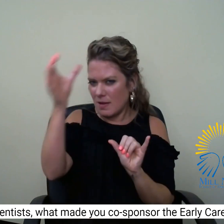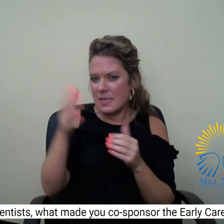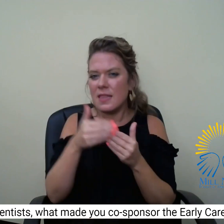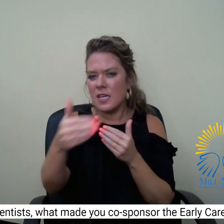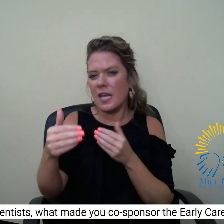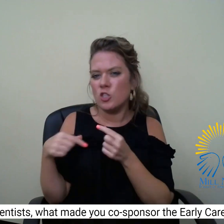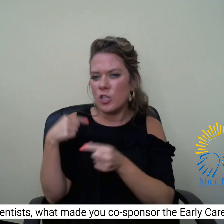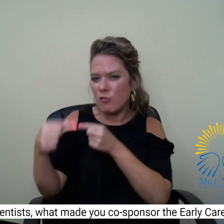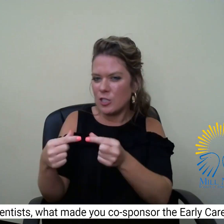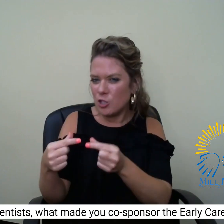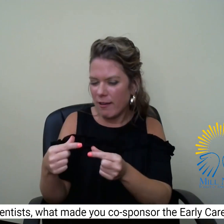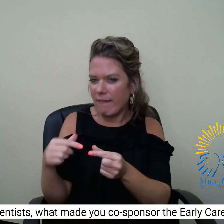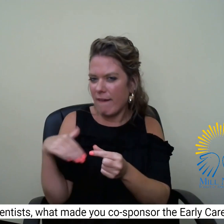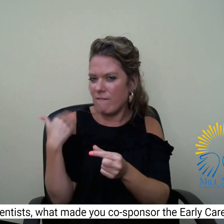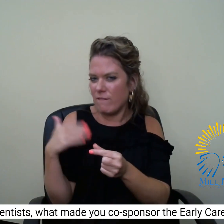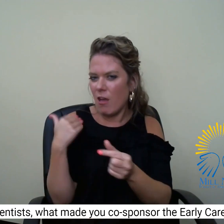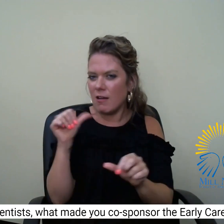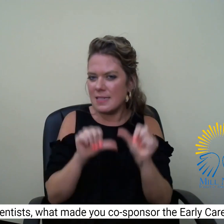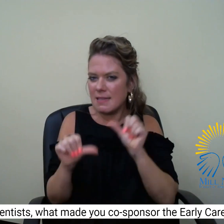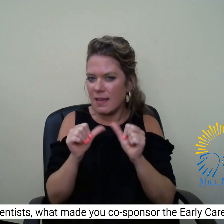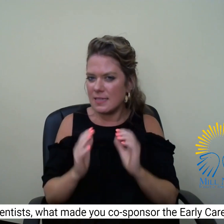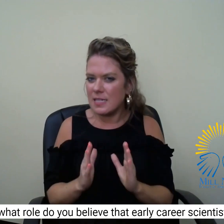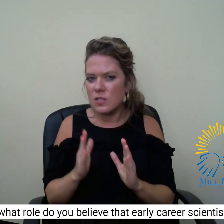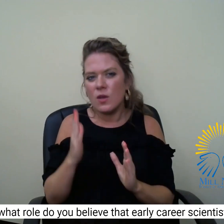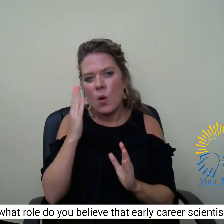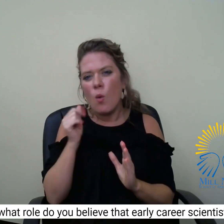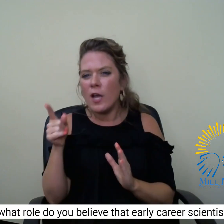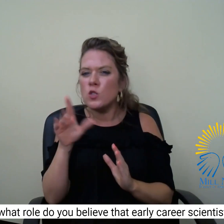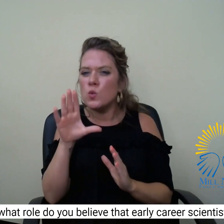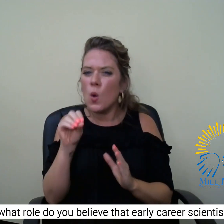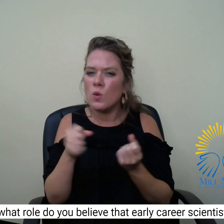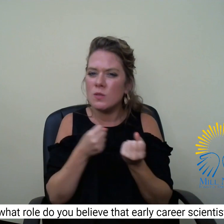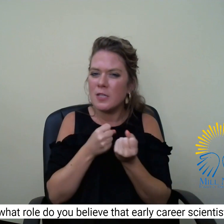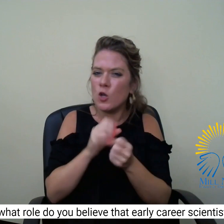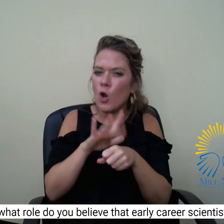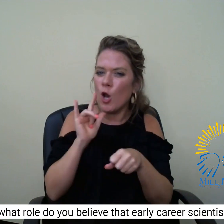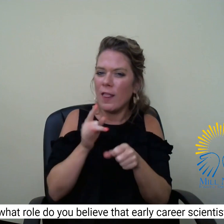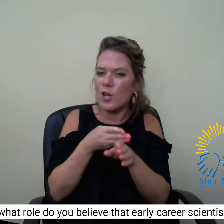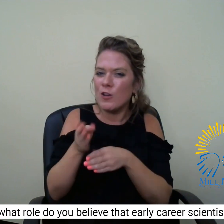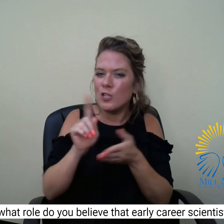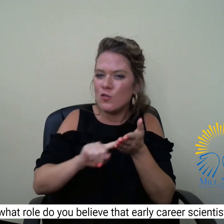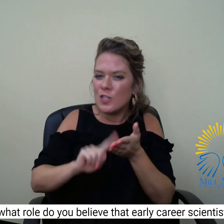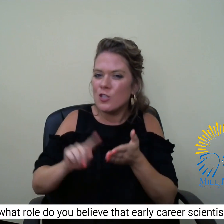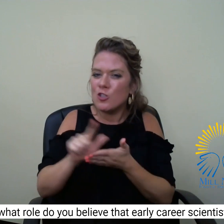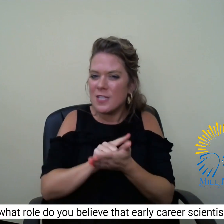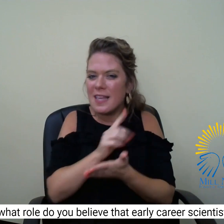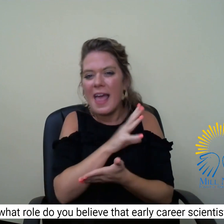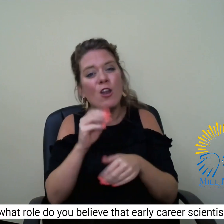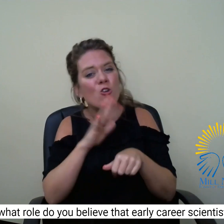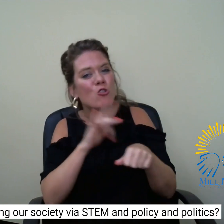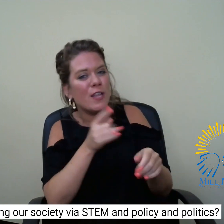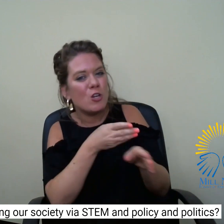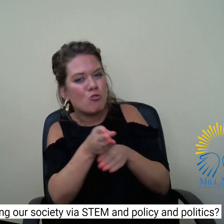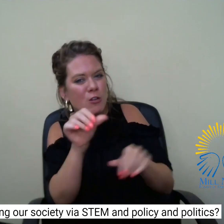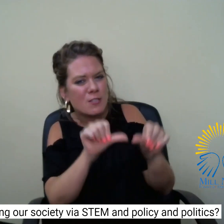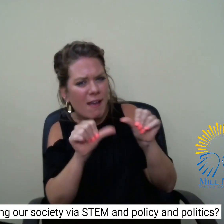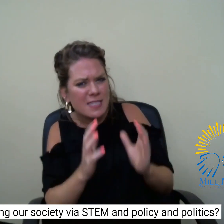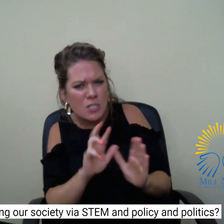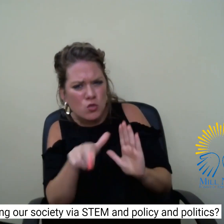scientists, what made you co-sponsor the Early Careers Researchers Act, and what role do you believe that early career scientists can play in improving our